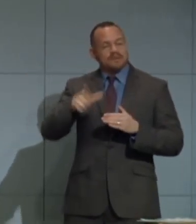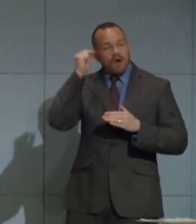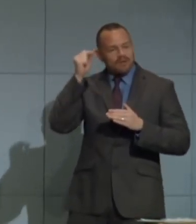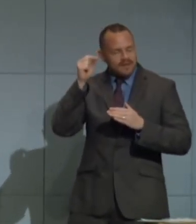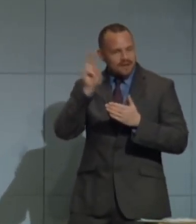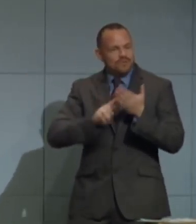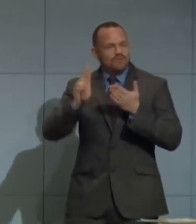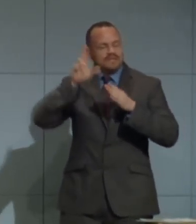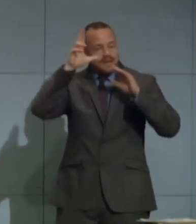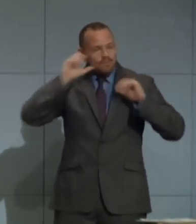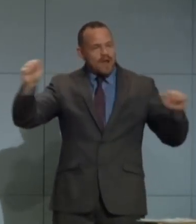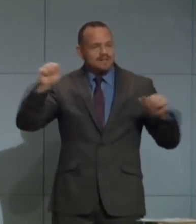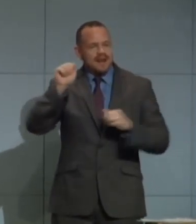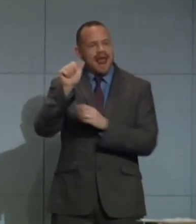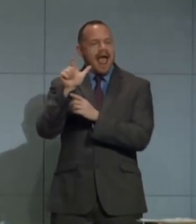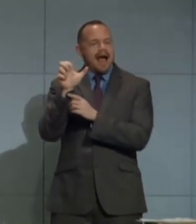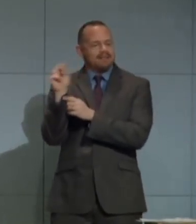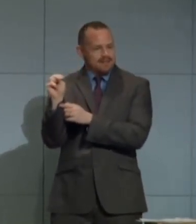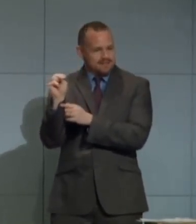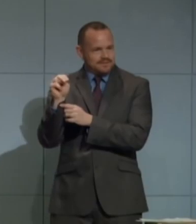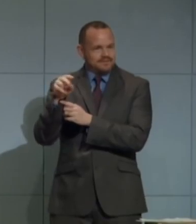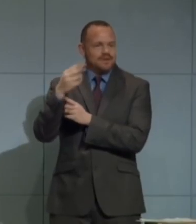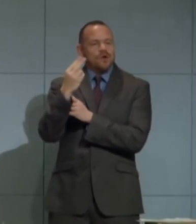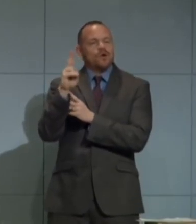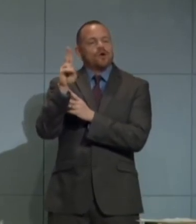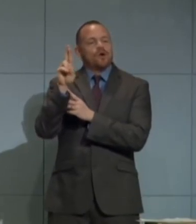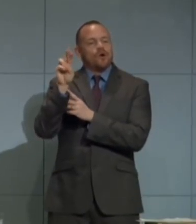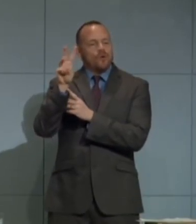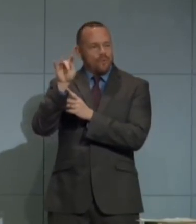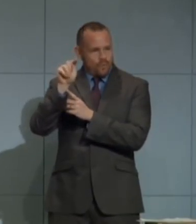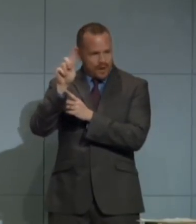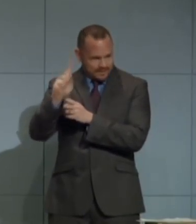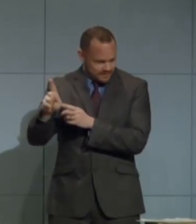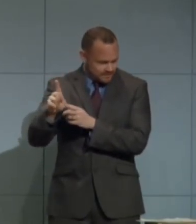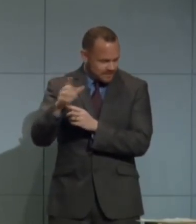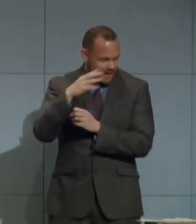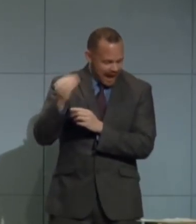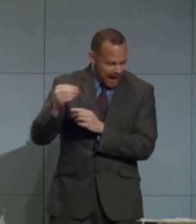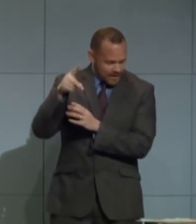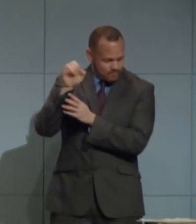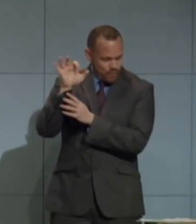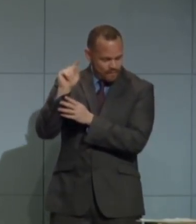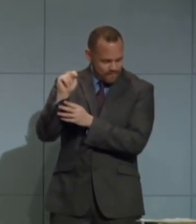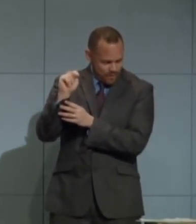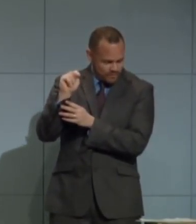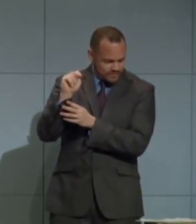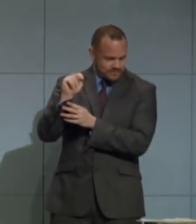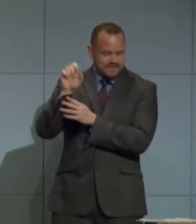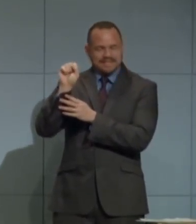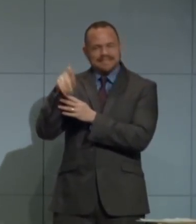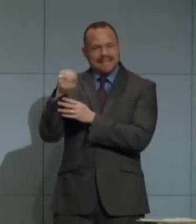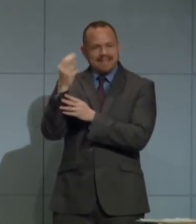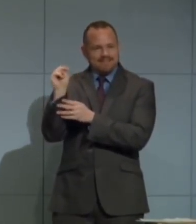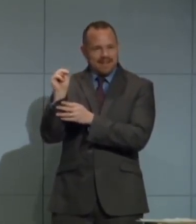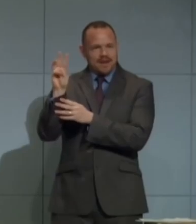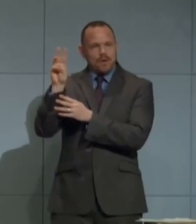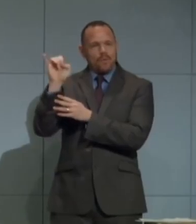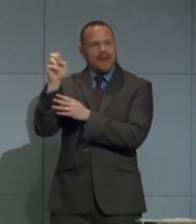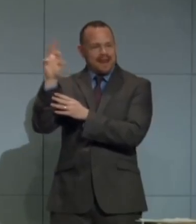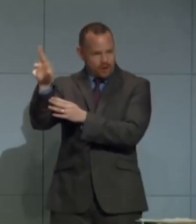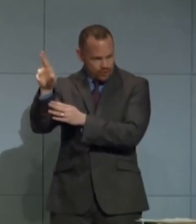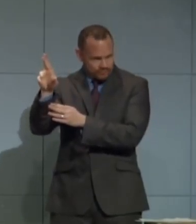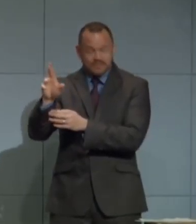that are here. We're going to introduce the Gallaudet University president, Dr. Alan Hurwitz, and our provost,